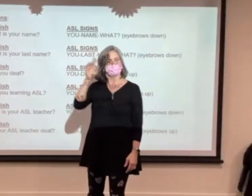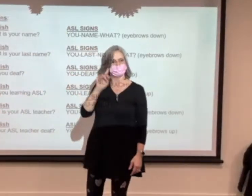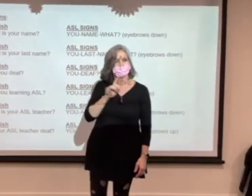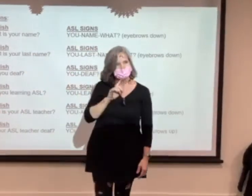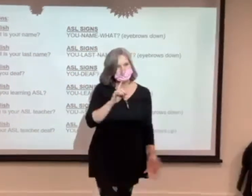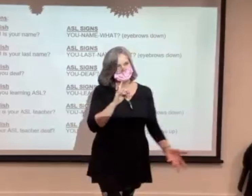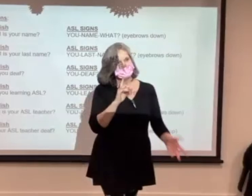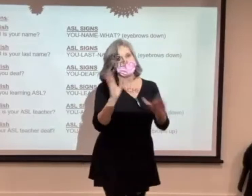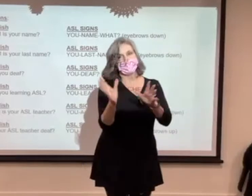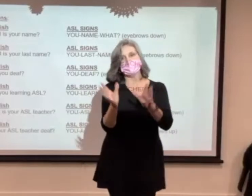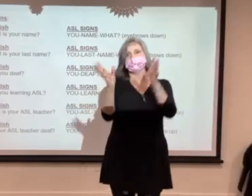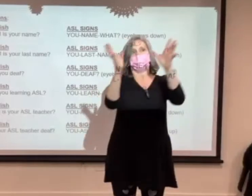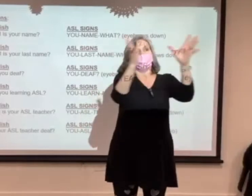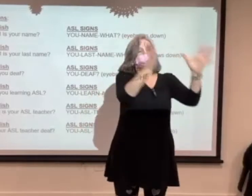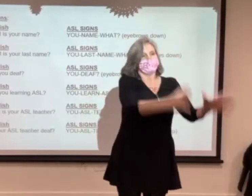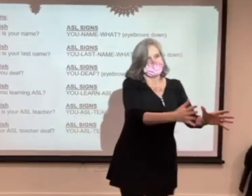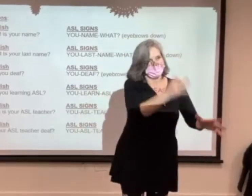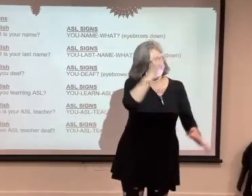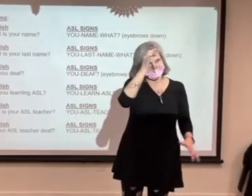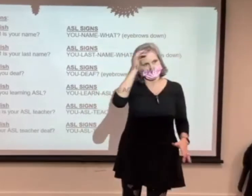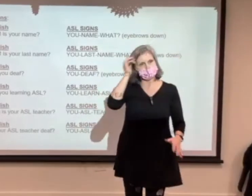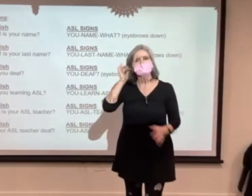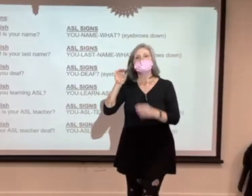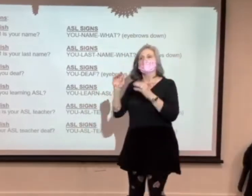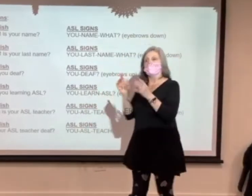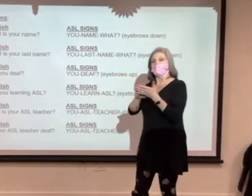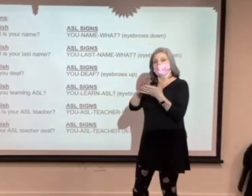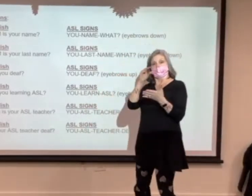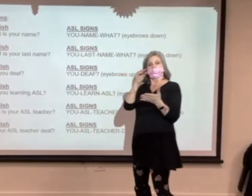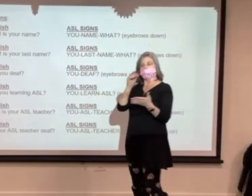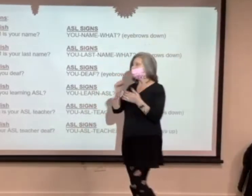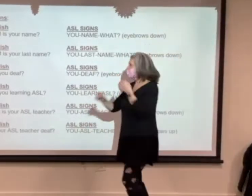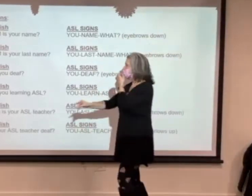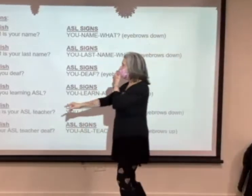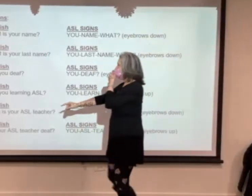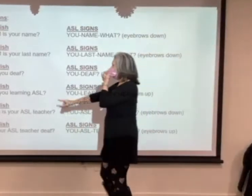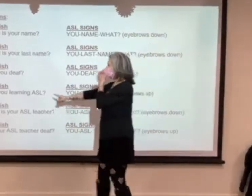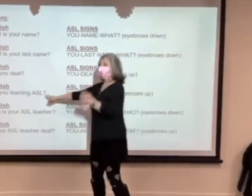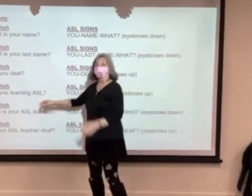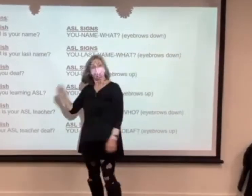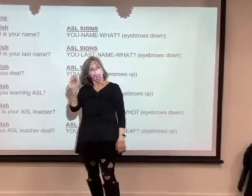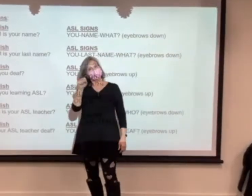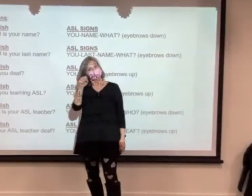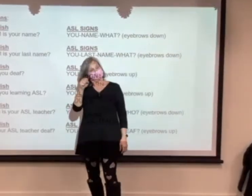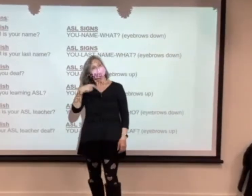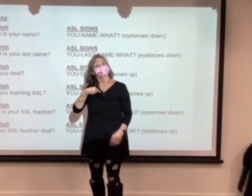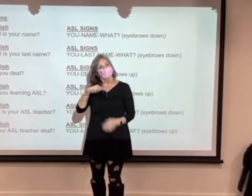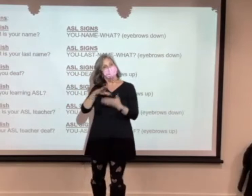deaf. And then it's going to be a whole different set of questions. But if you're really learning, you'll sign, yes, I'm